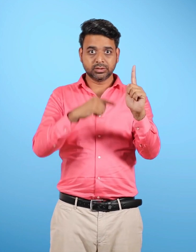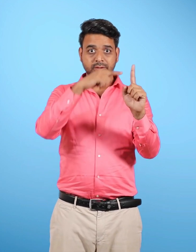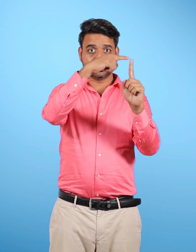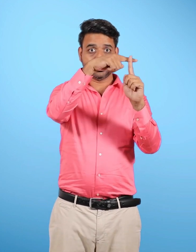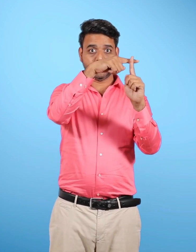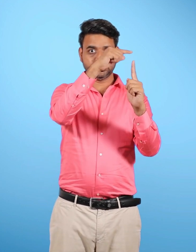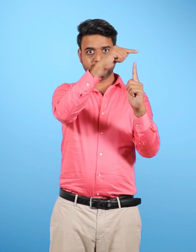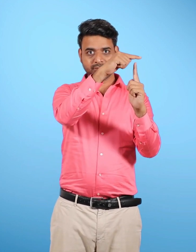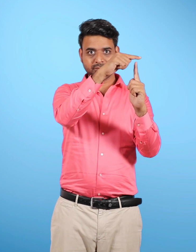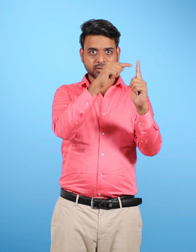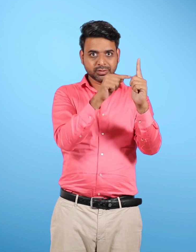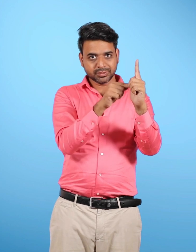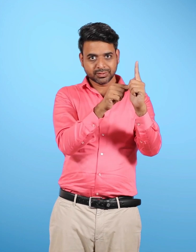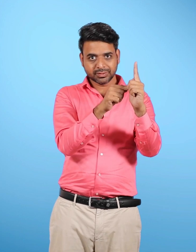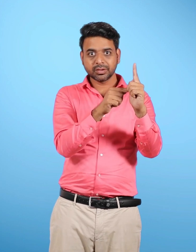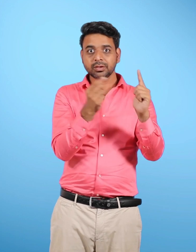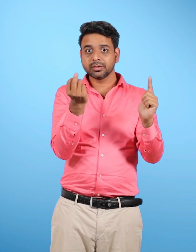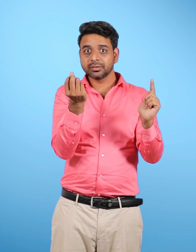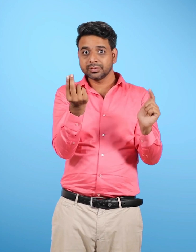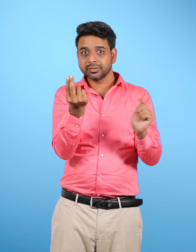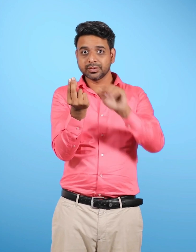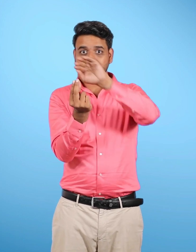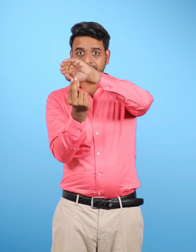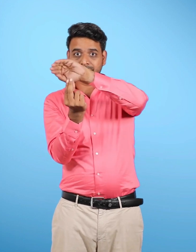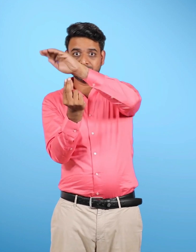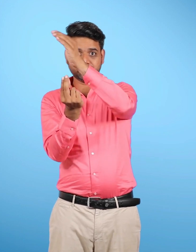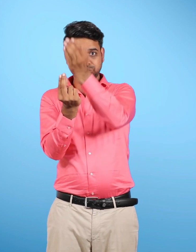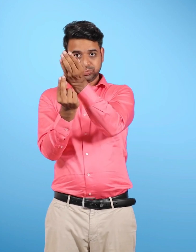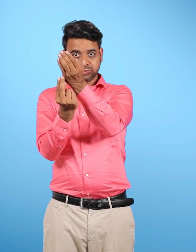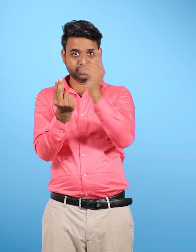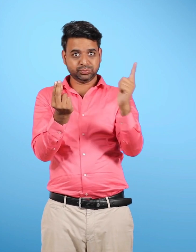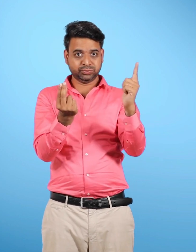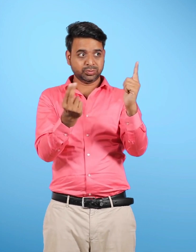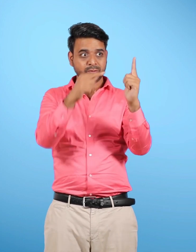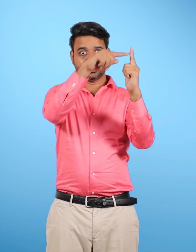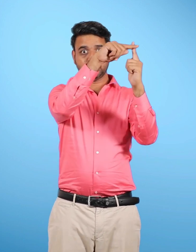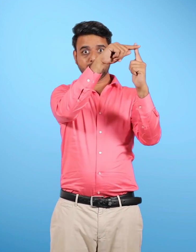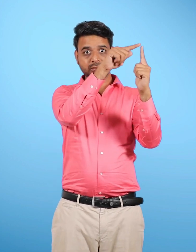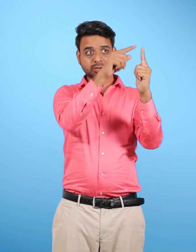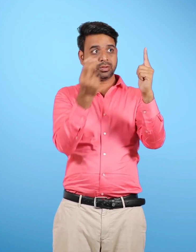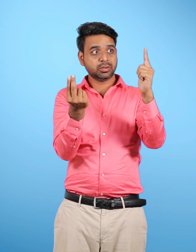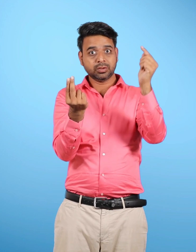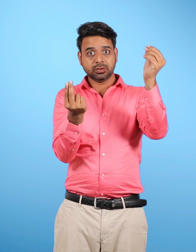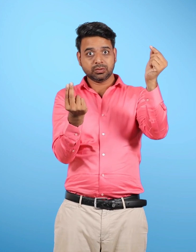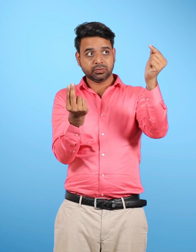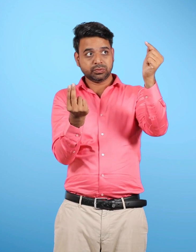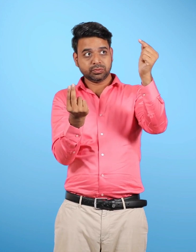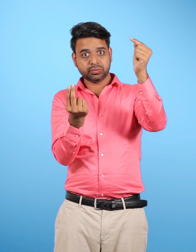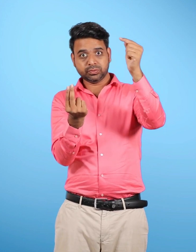electricity to pass. That means current to flow. between the two terminals of the electric